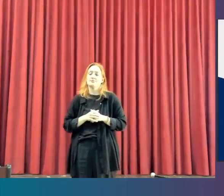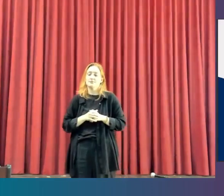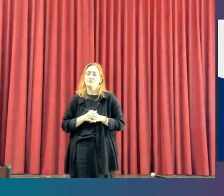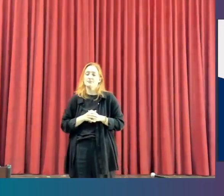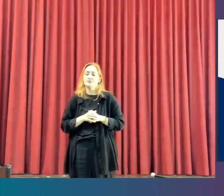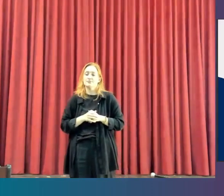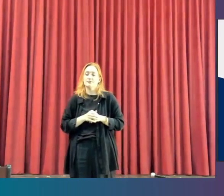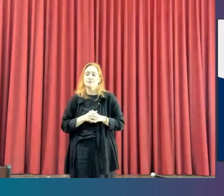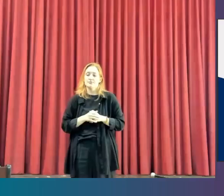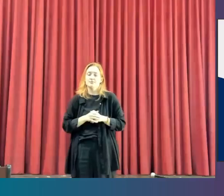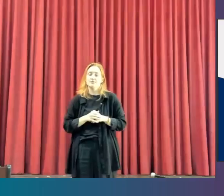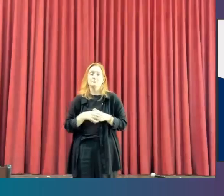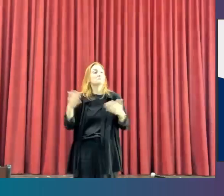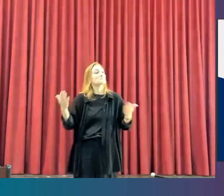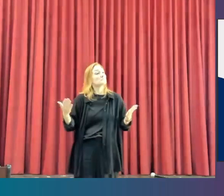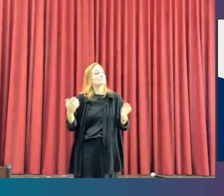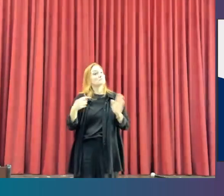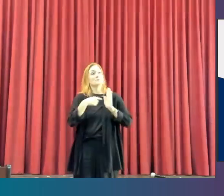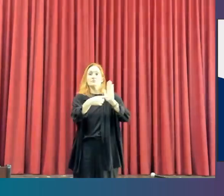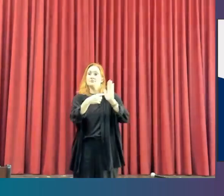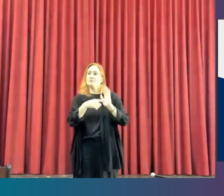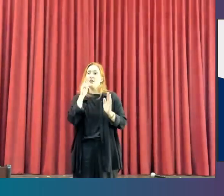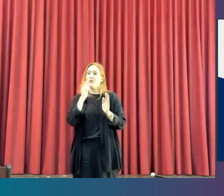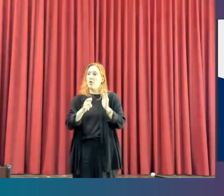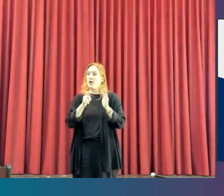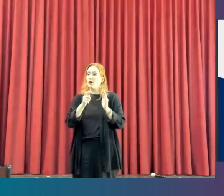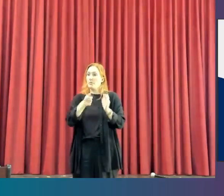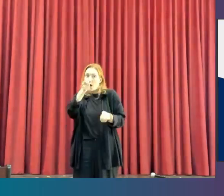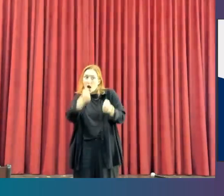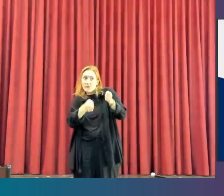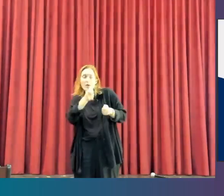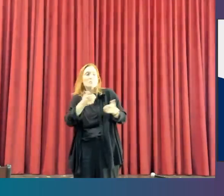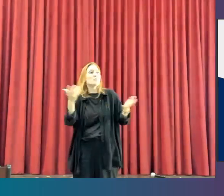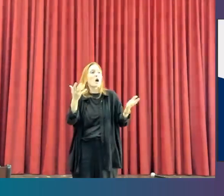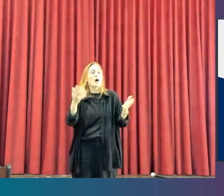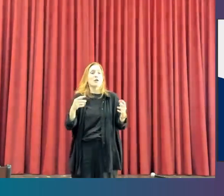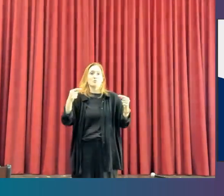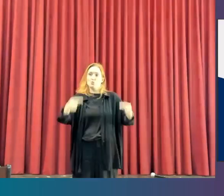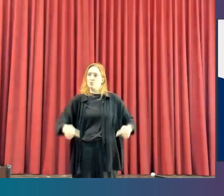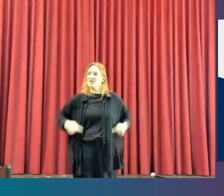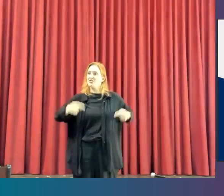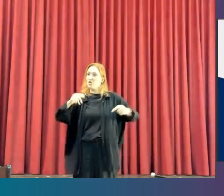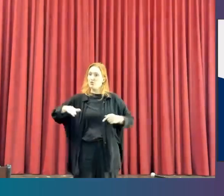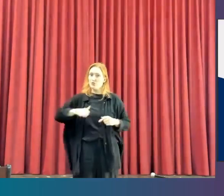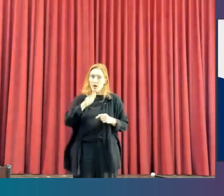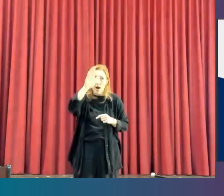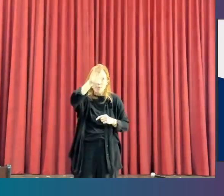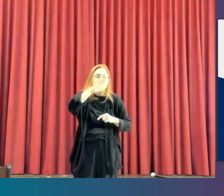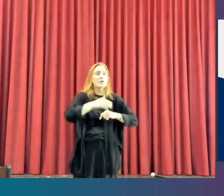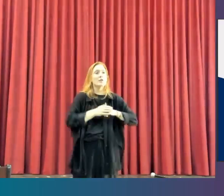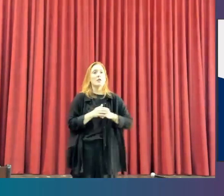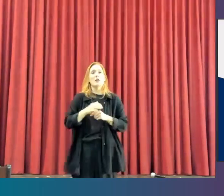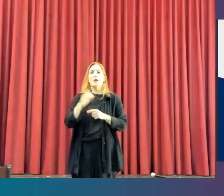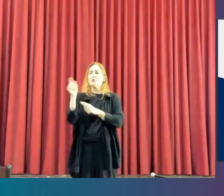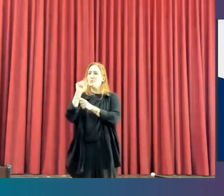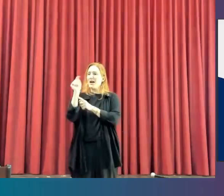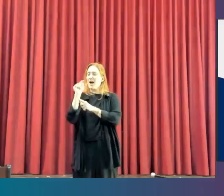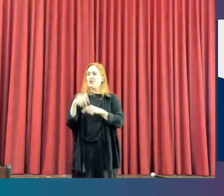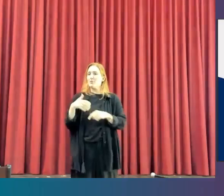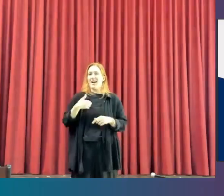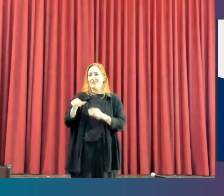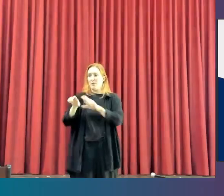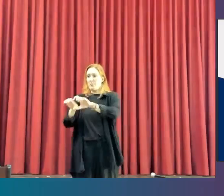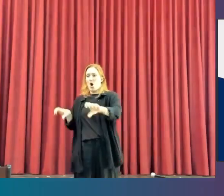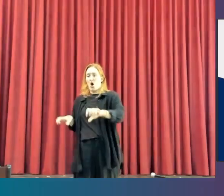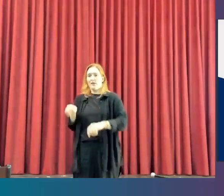So some common modifications people request are a wheelchair ramp, grab bar in the bathroom,